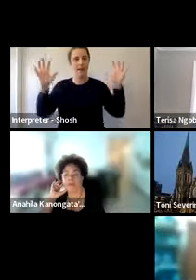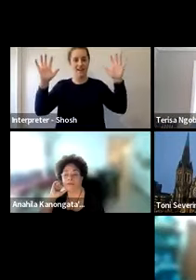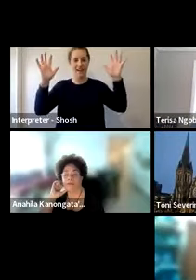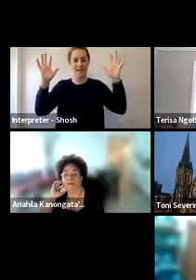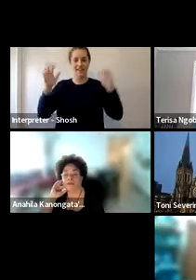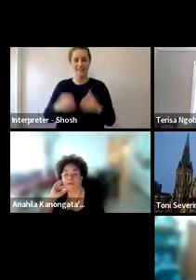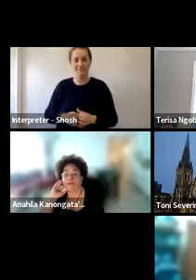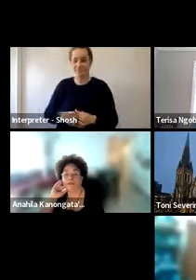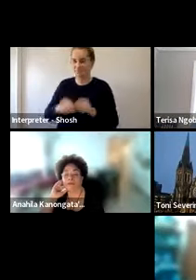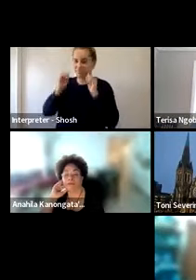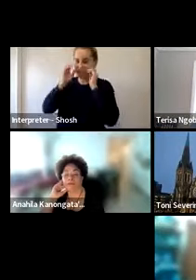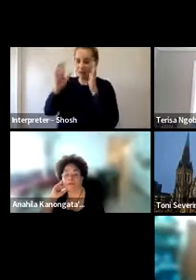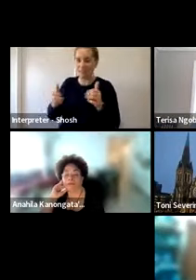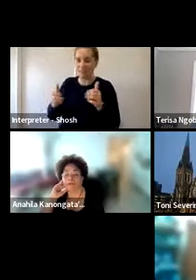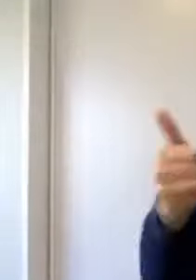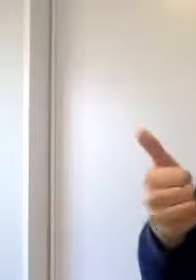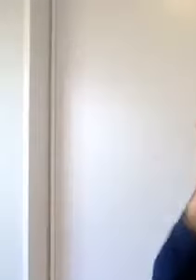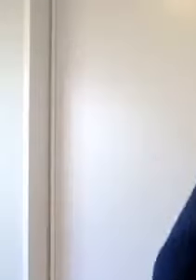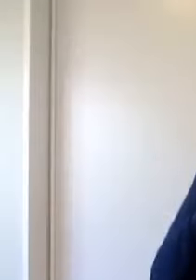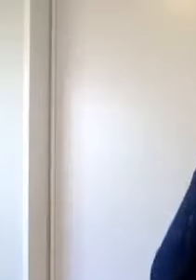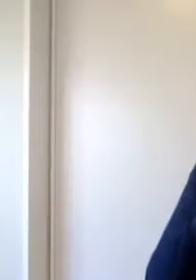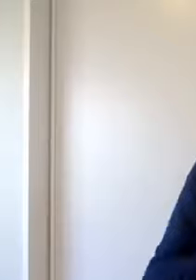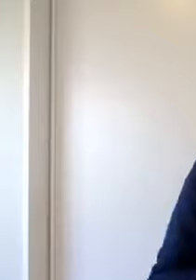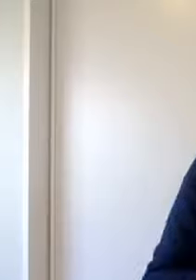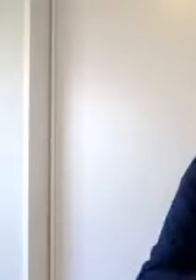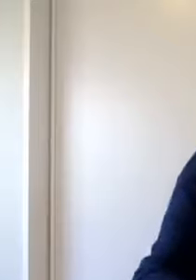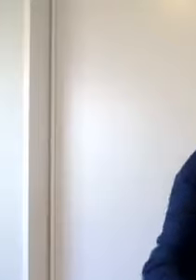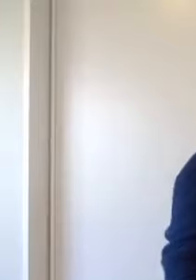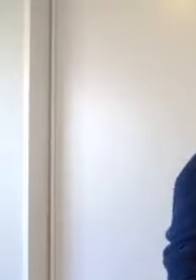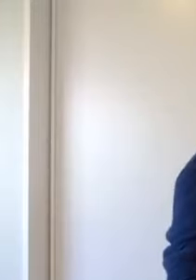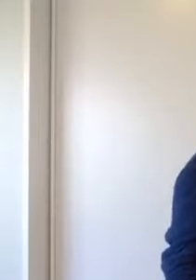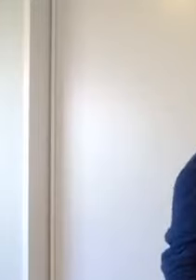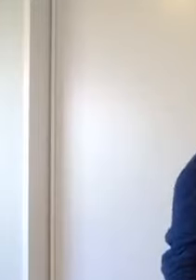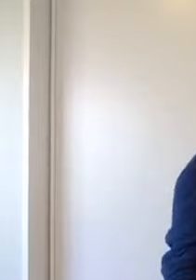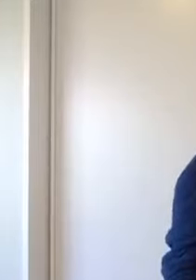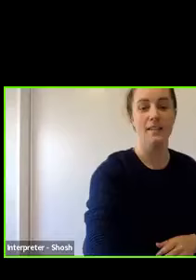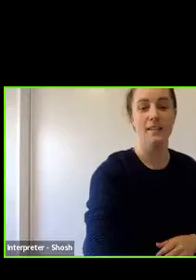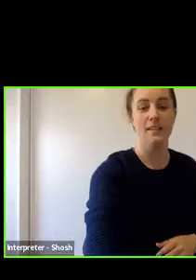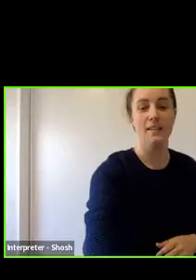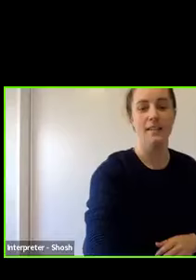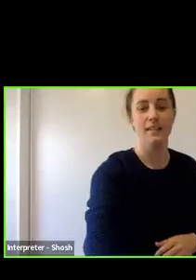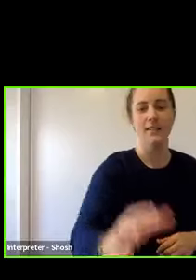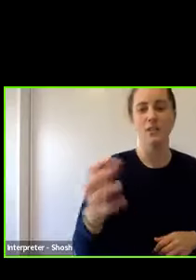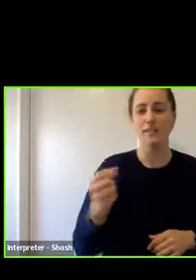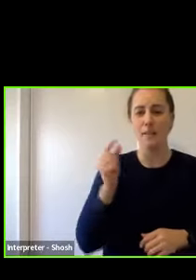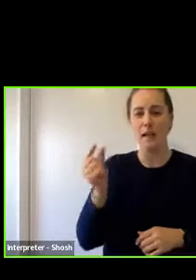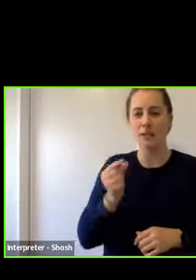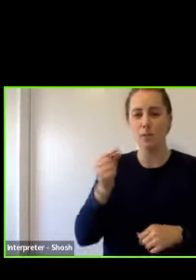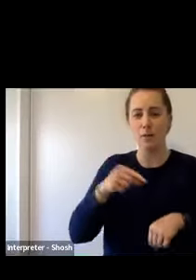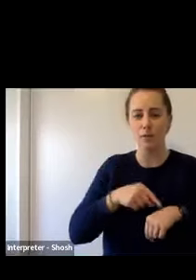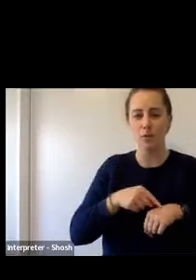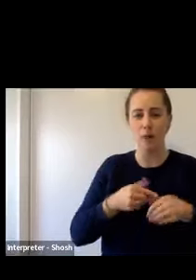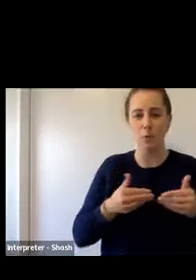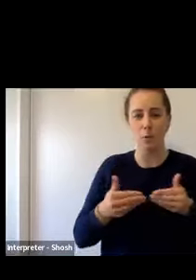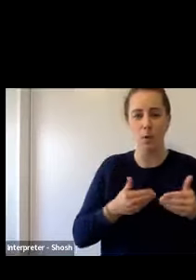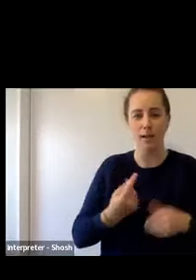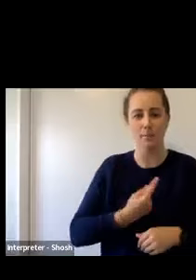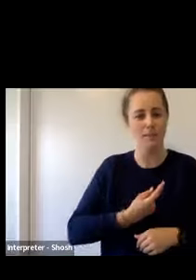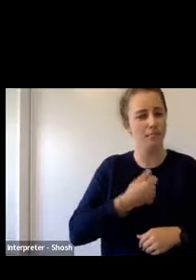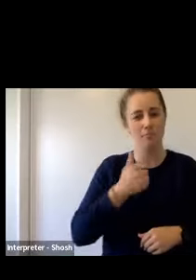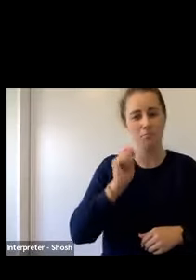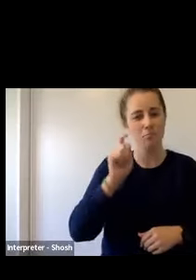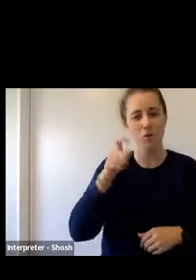are. Wonderful, wonderful. Thank you. It just takes me a little while to get going. No worries